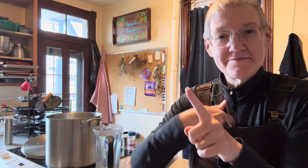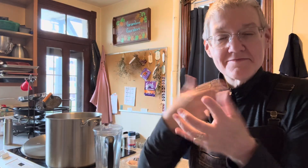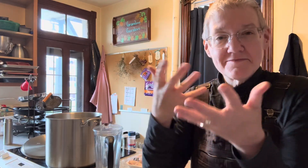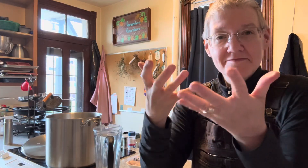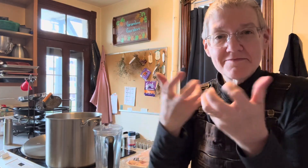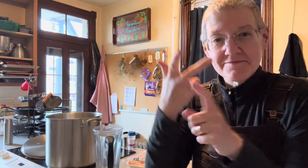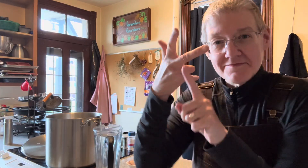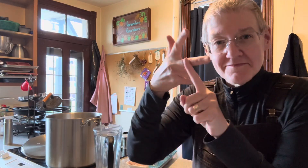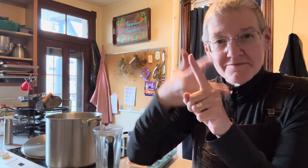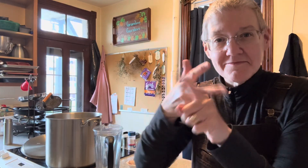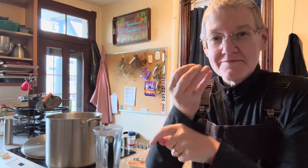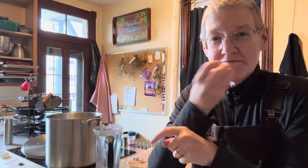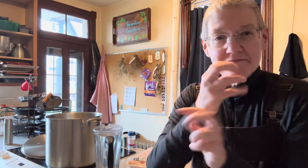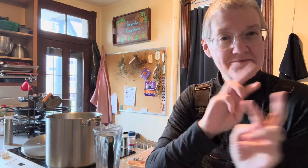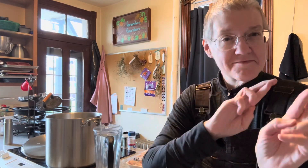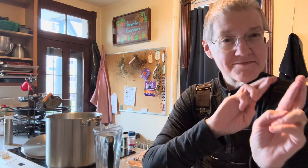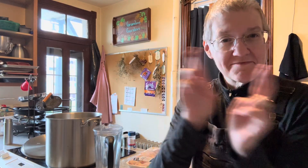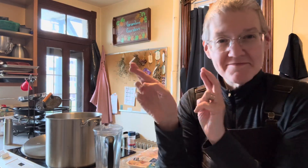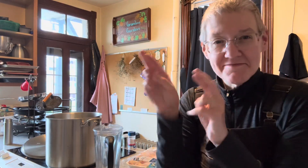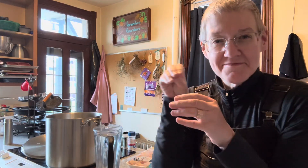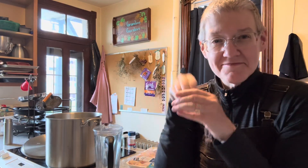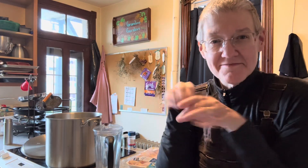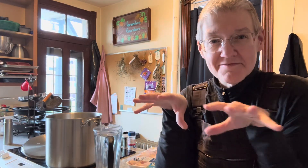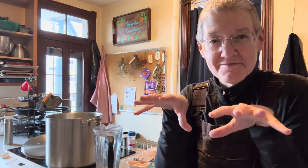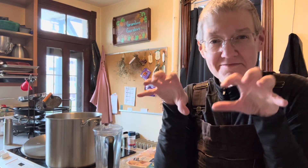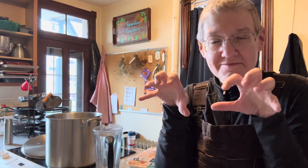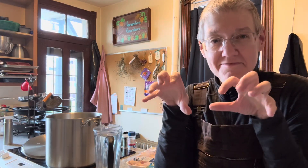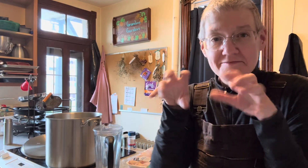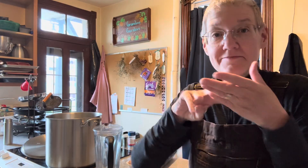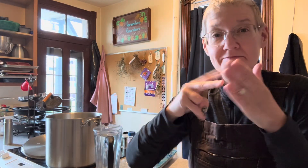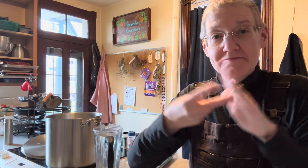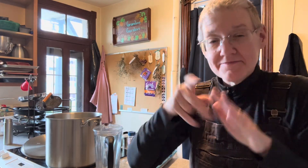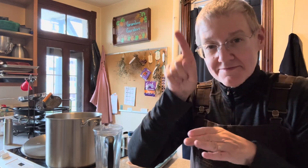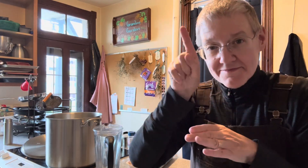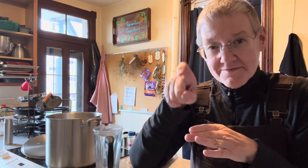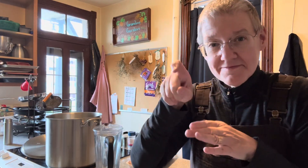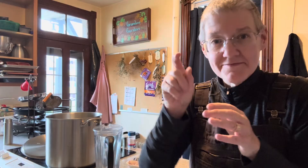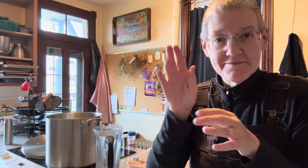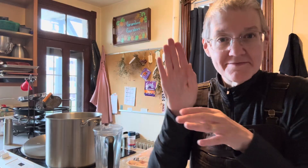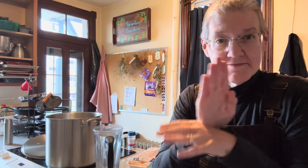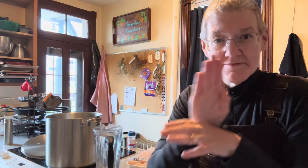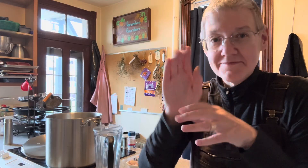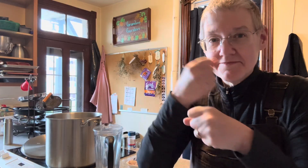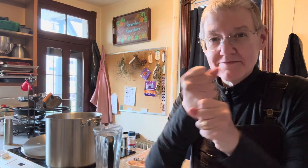month. So I need to get busy stocking up on broth.